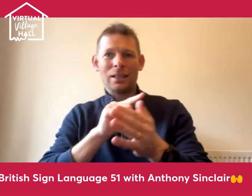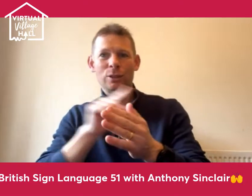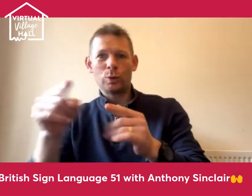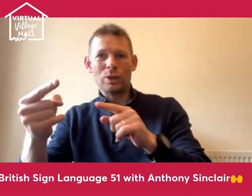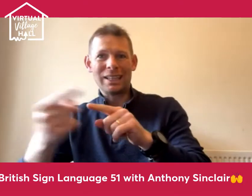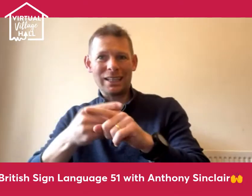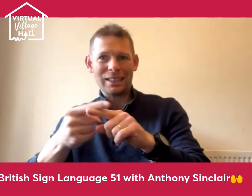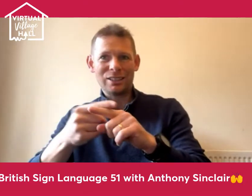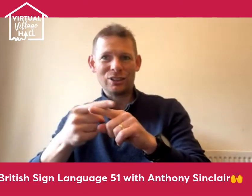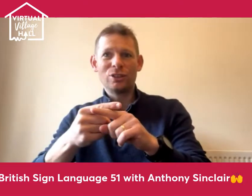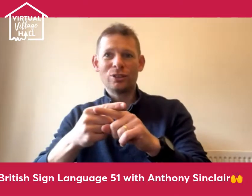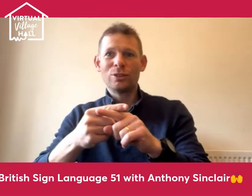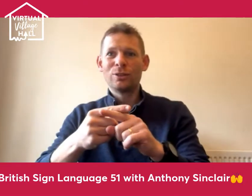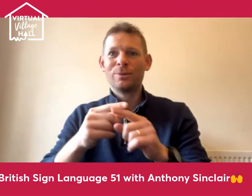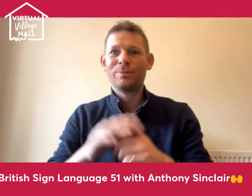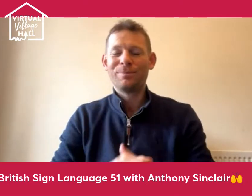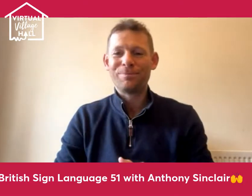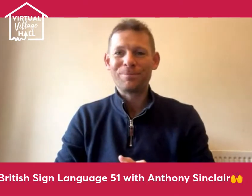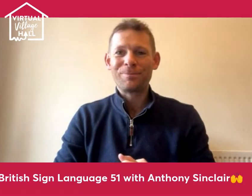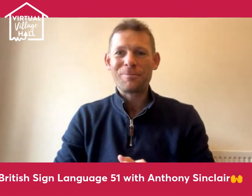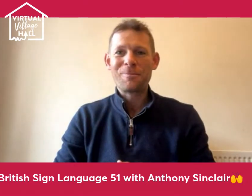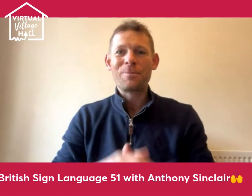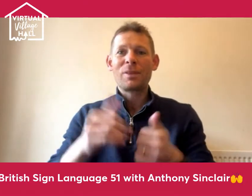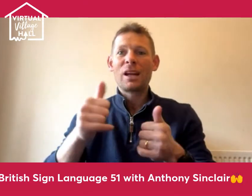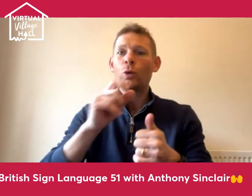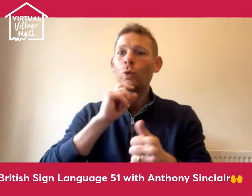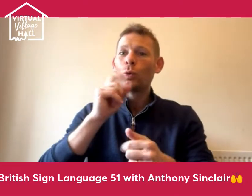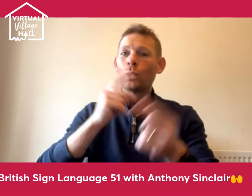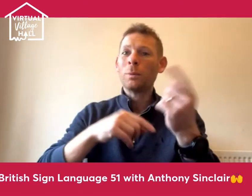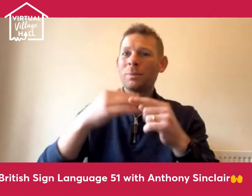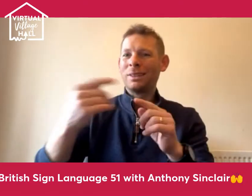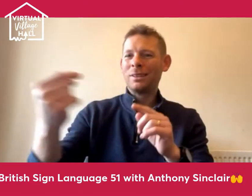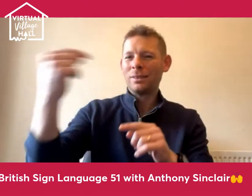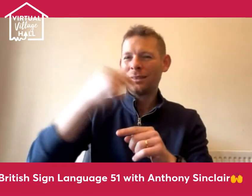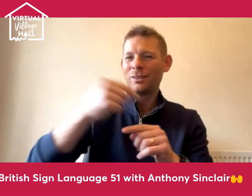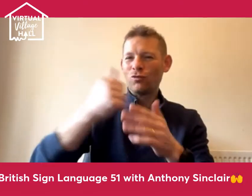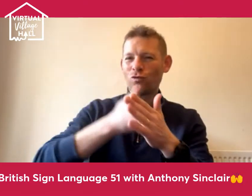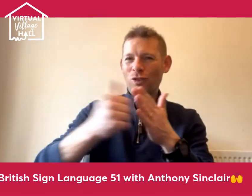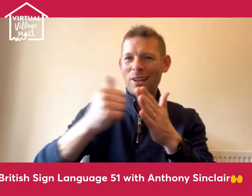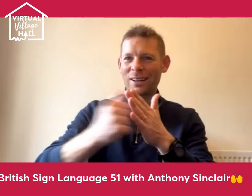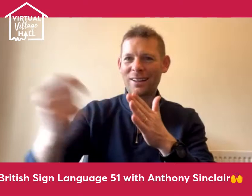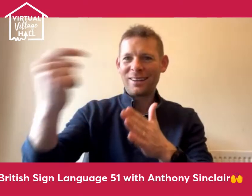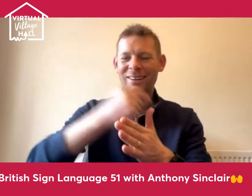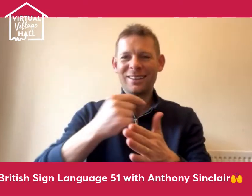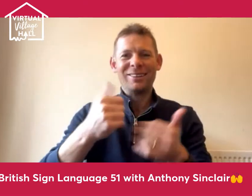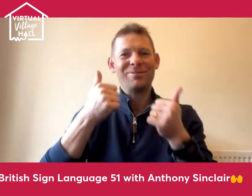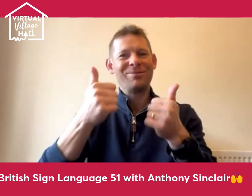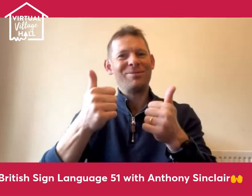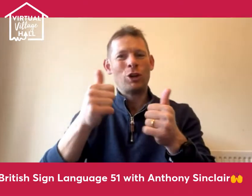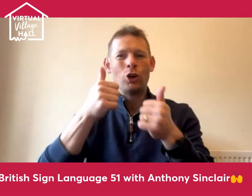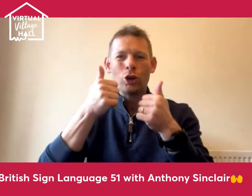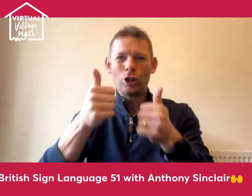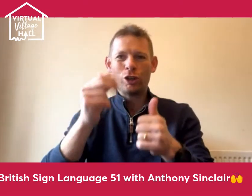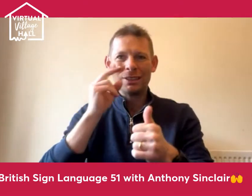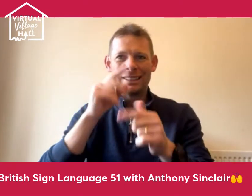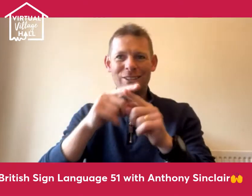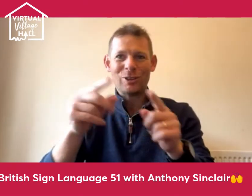into English so that it's accessible for everyone. So, if you've been joining us on a regular basis, you are